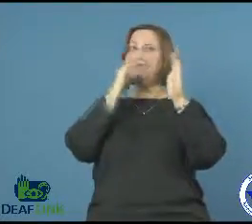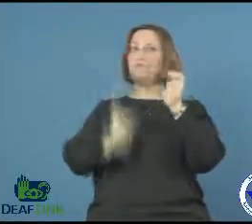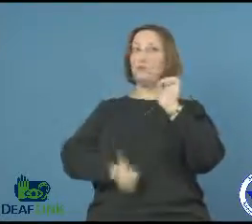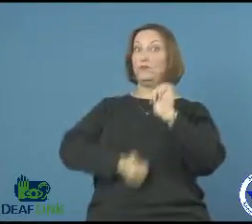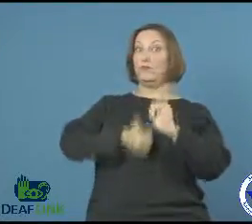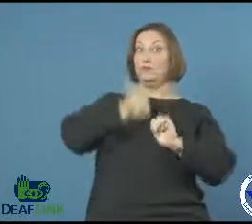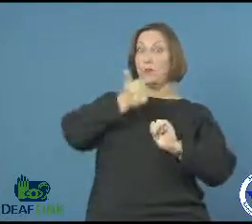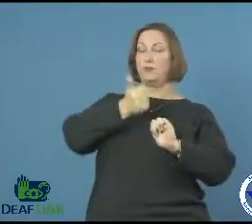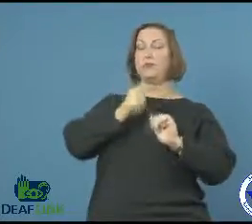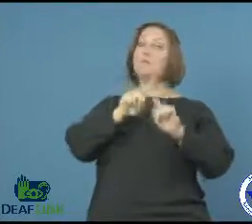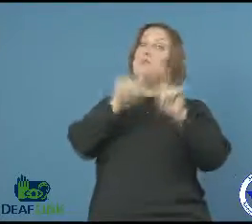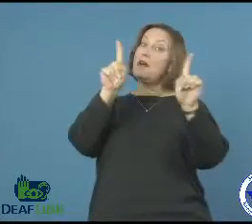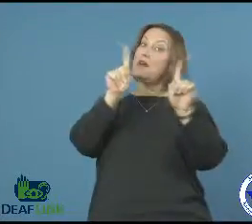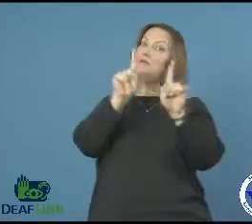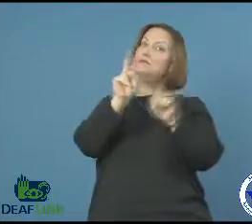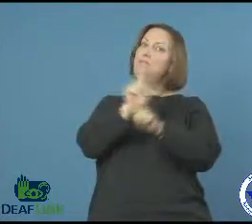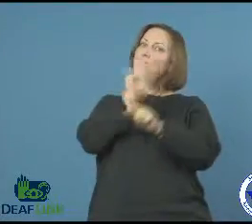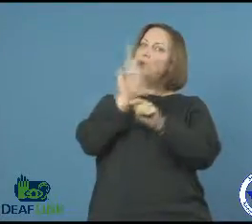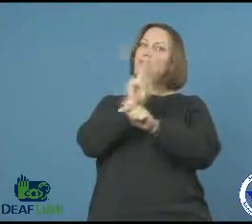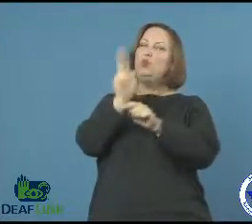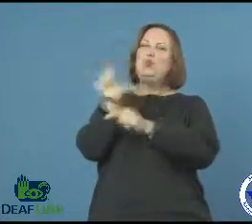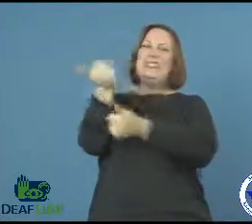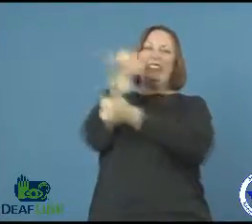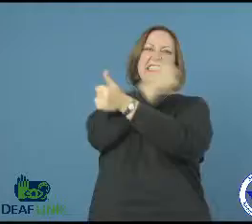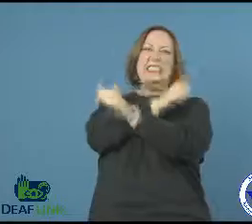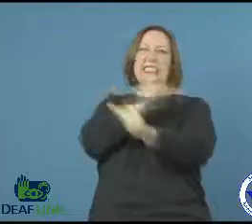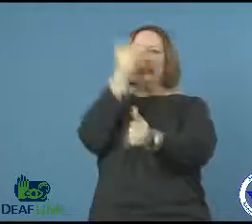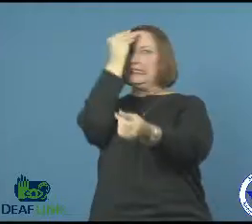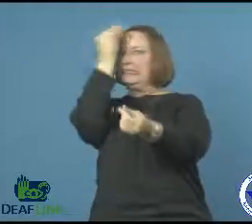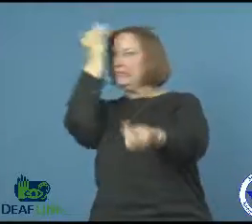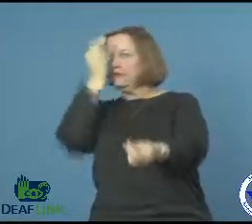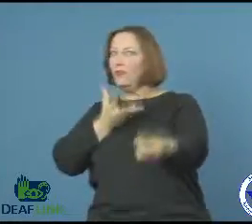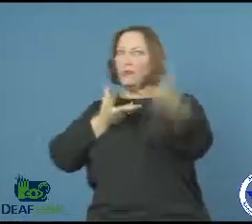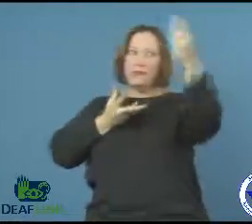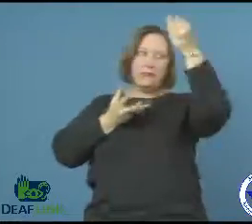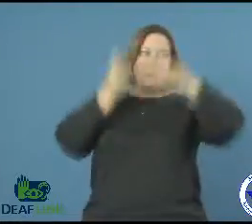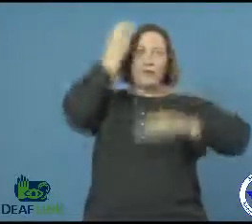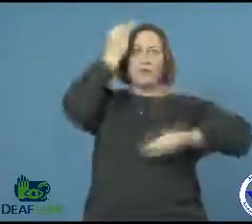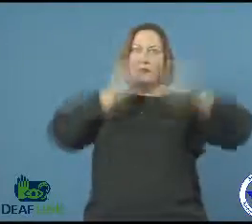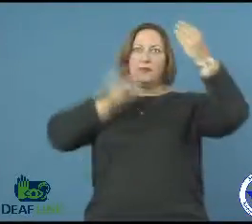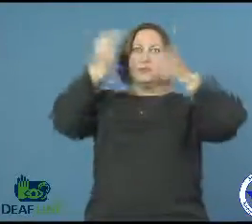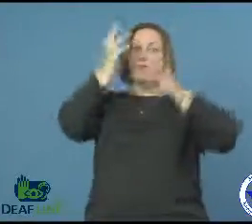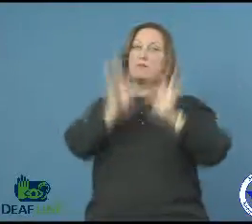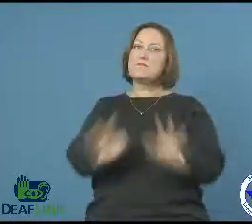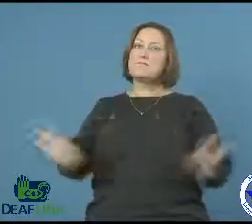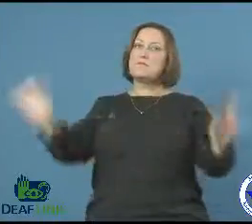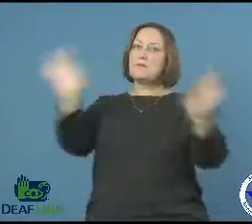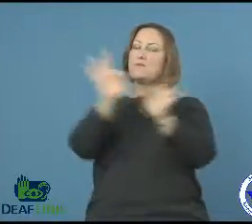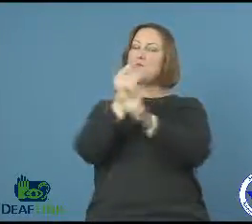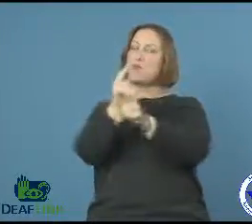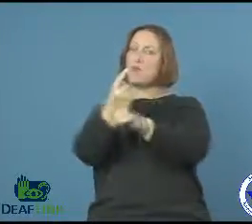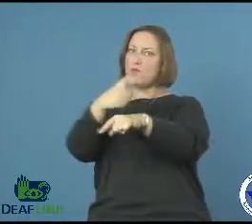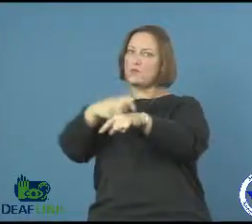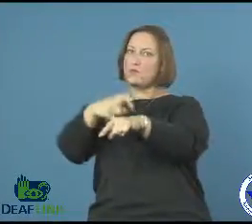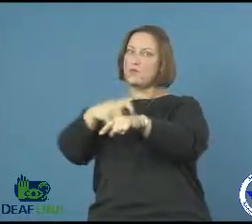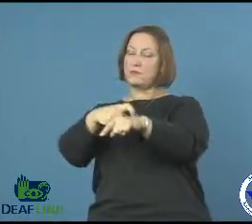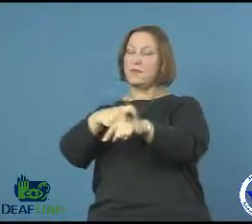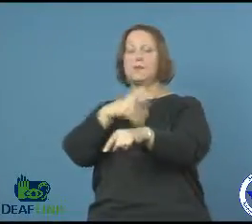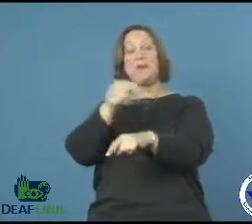Use all methods and networks you have to get accurate and timely information. And ask friends